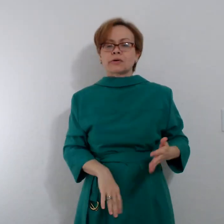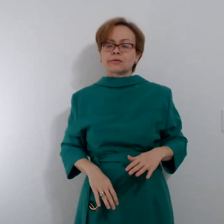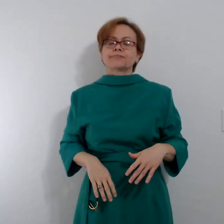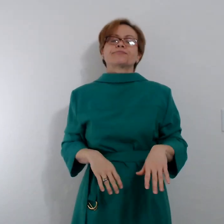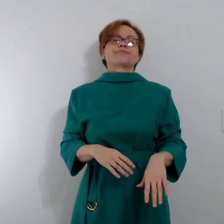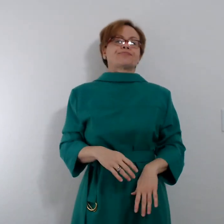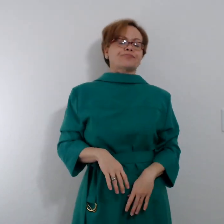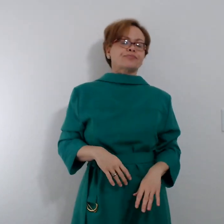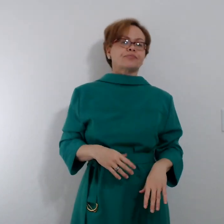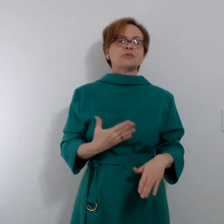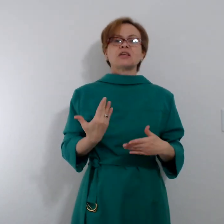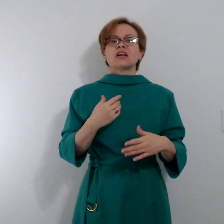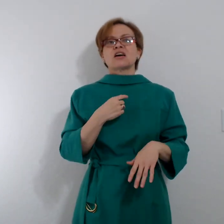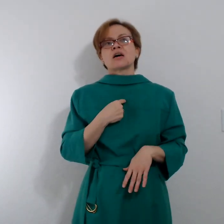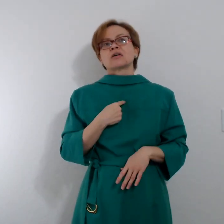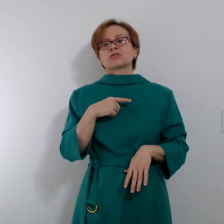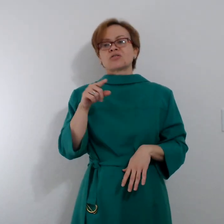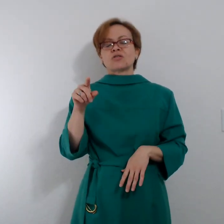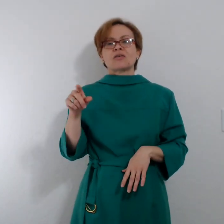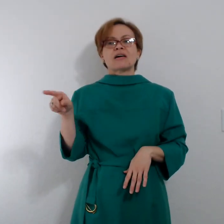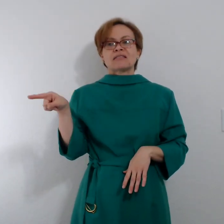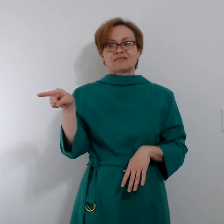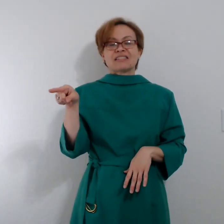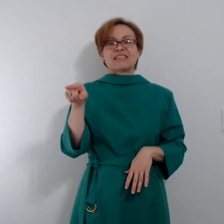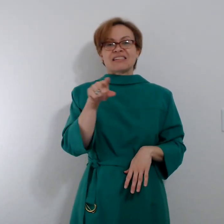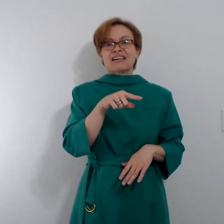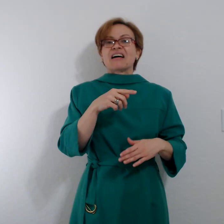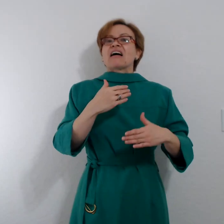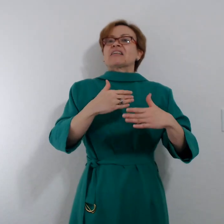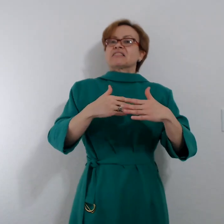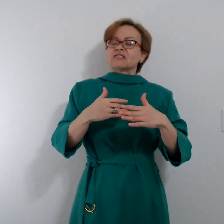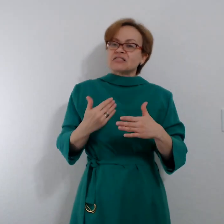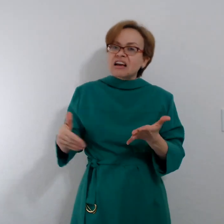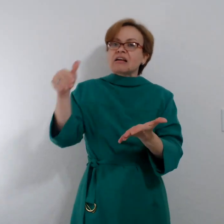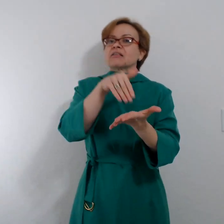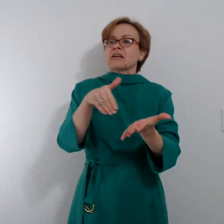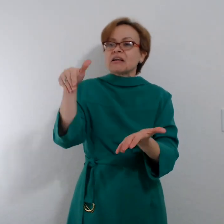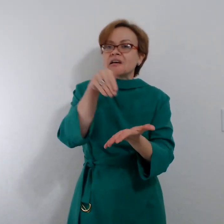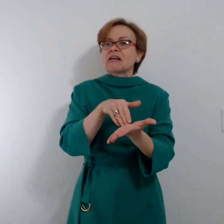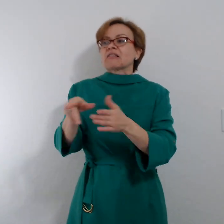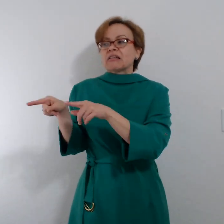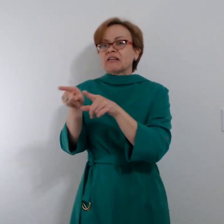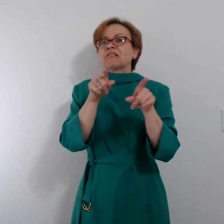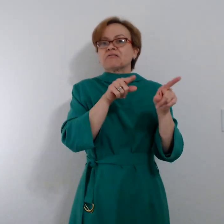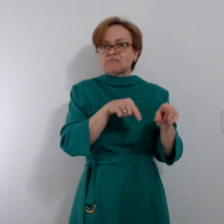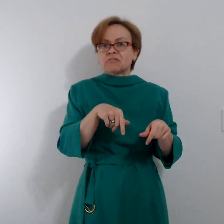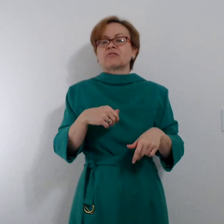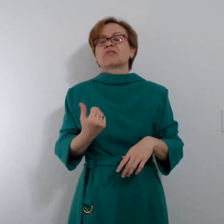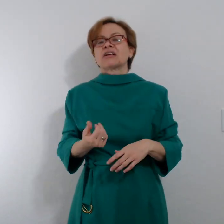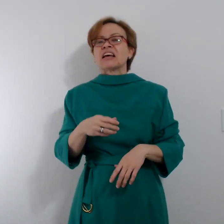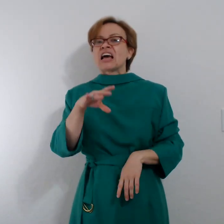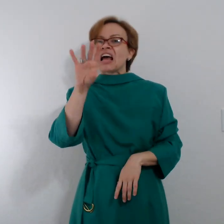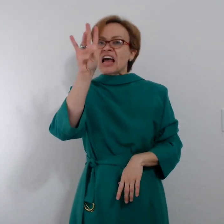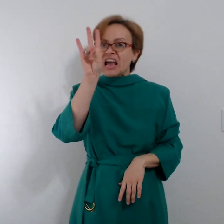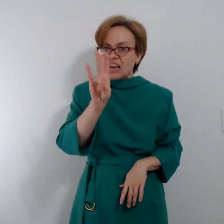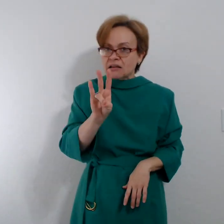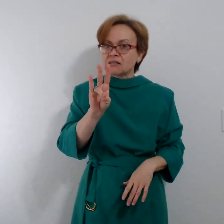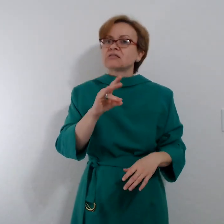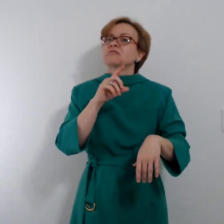for 5.5 minutes. I would repeat this process 8 times in a row. At a 52